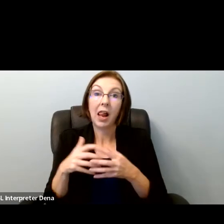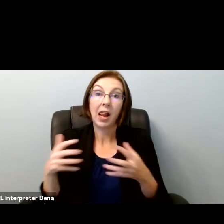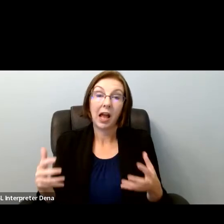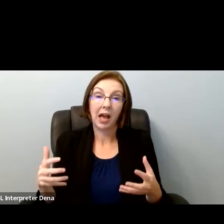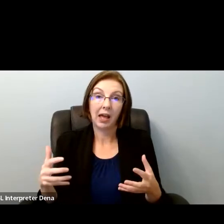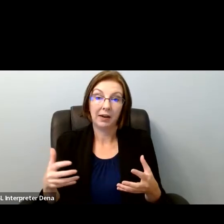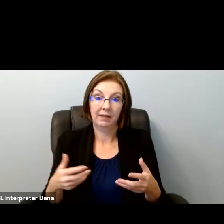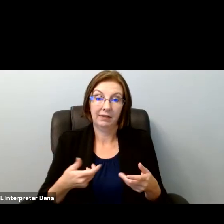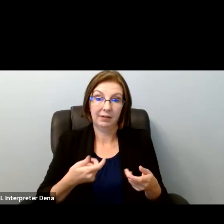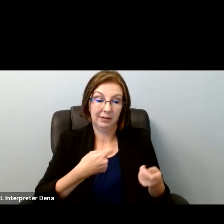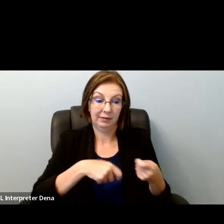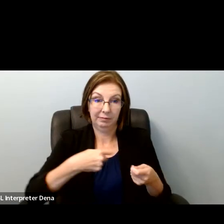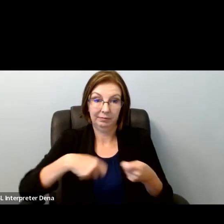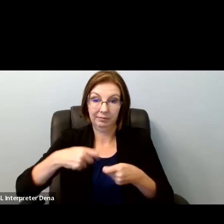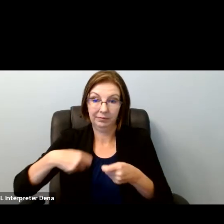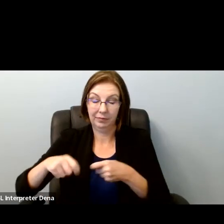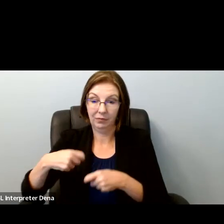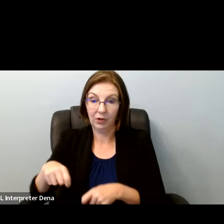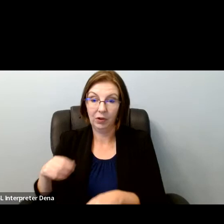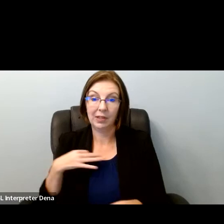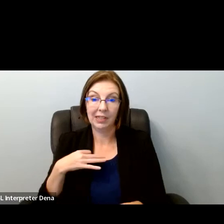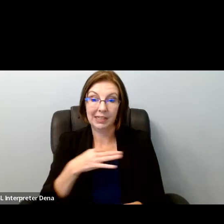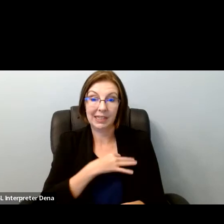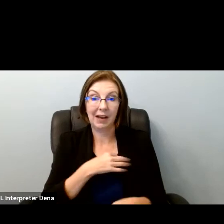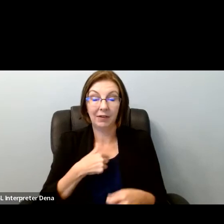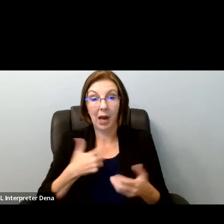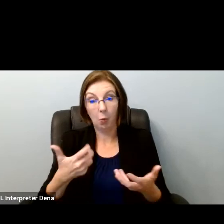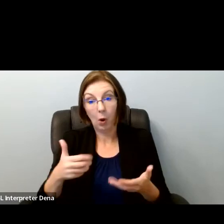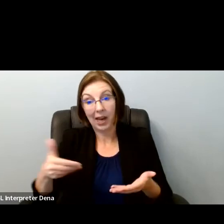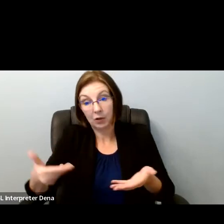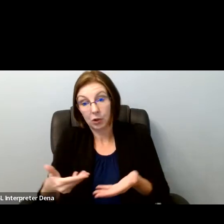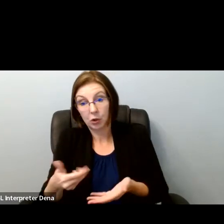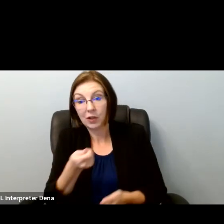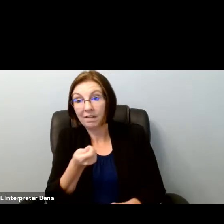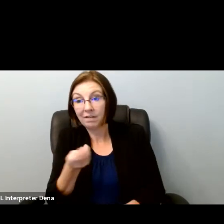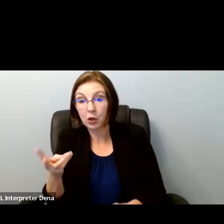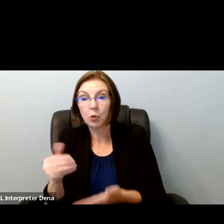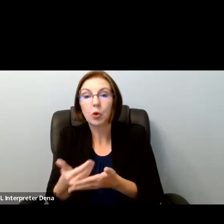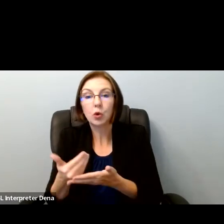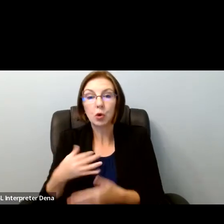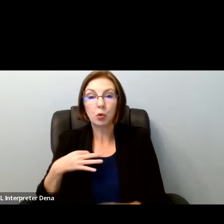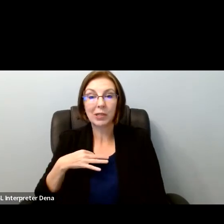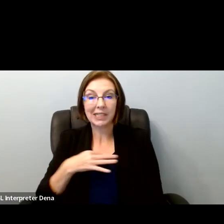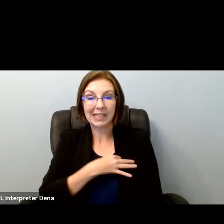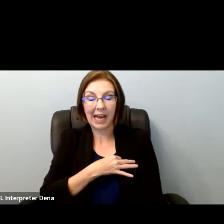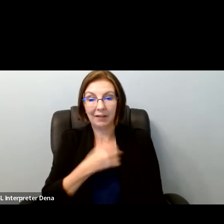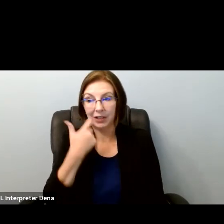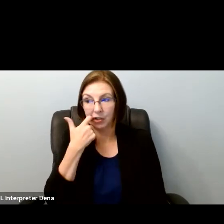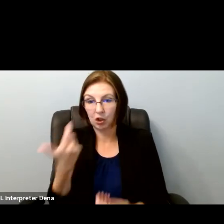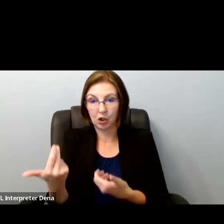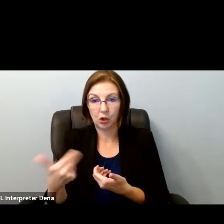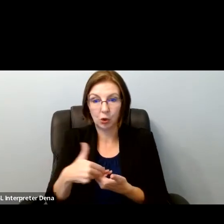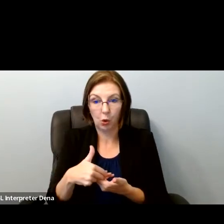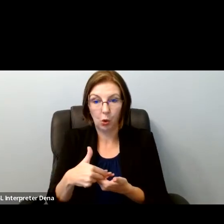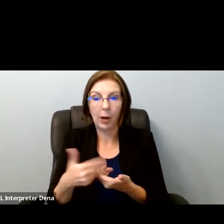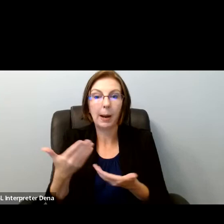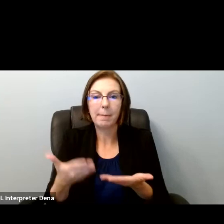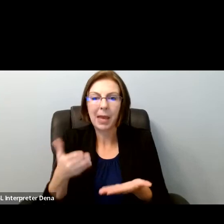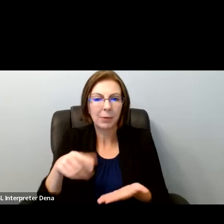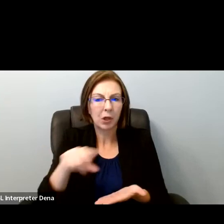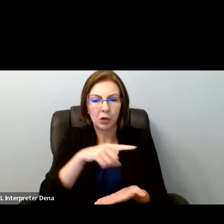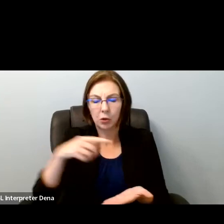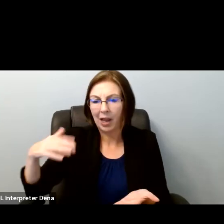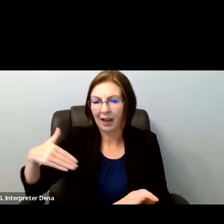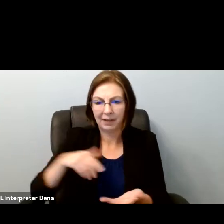had a lot of turnover over the last year. I want to introduce a few new staff that has come on board that you may not have been